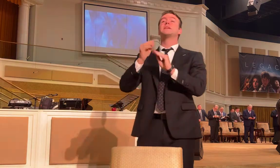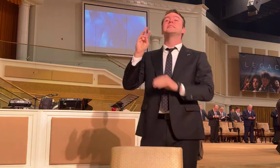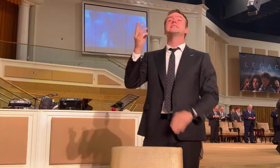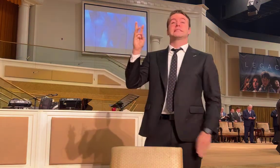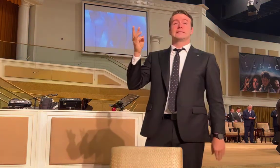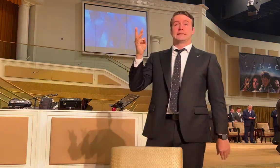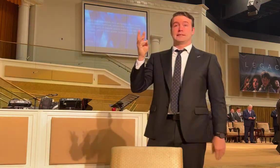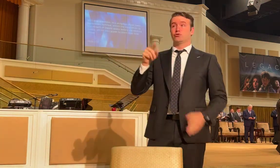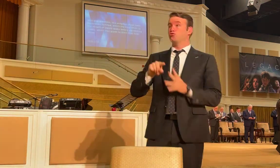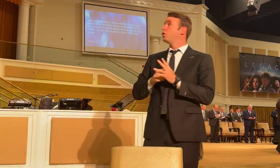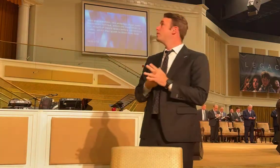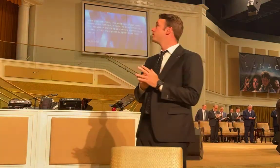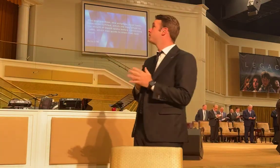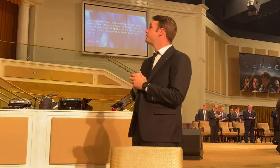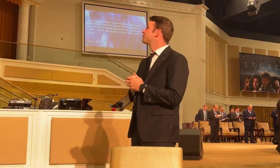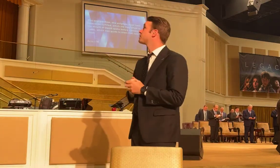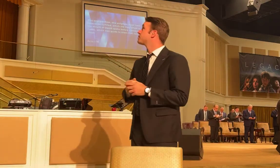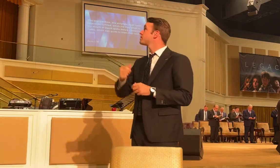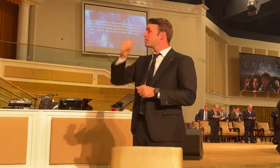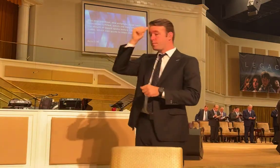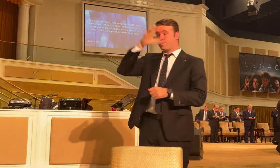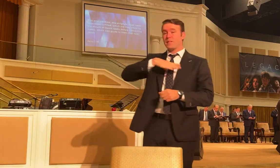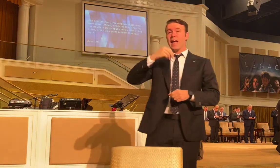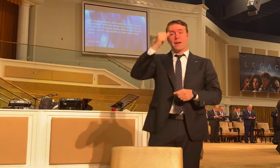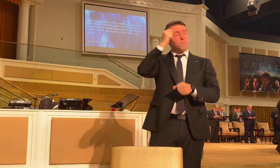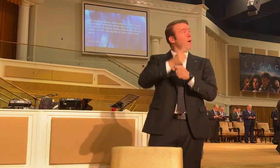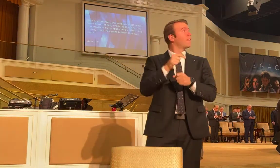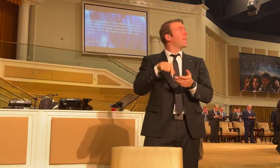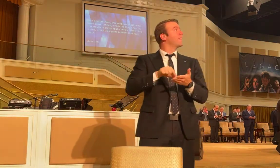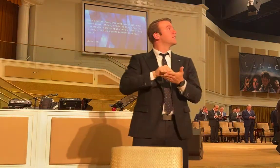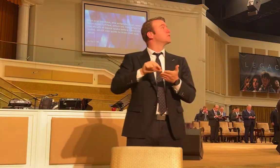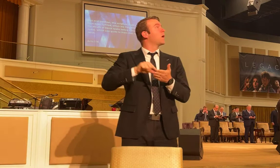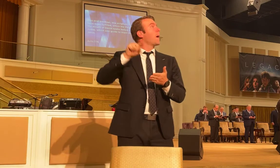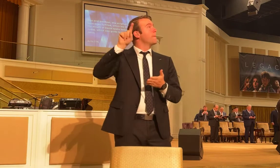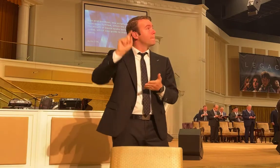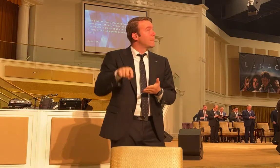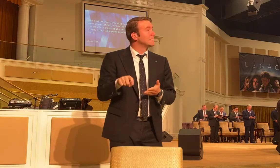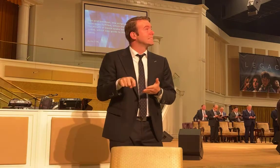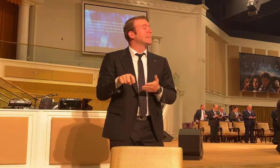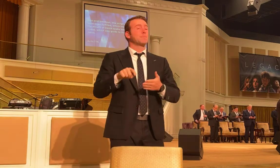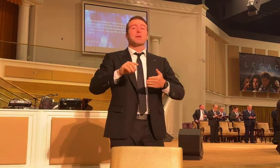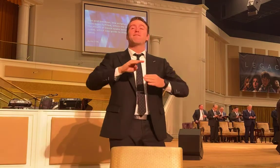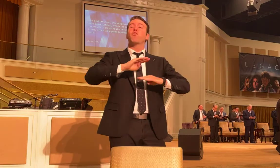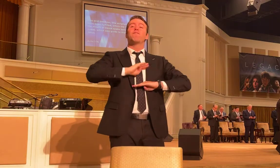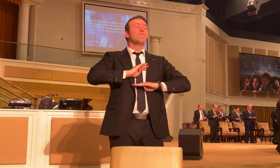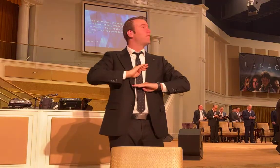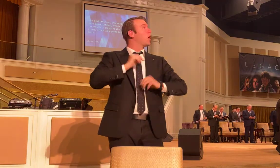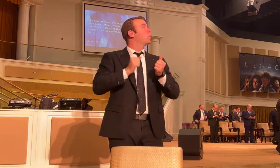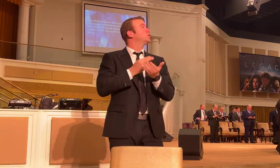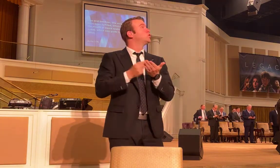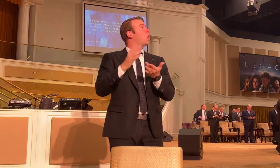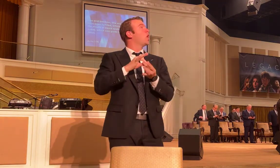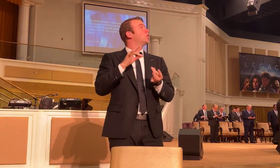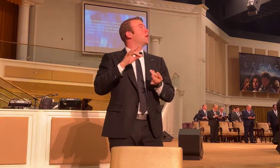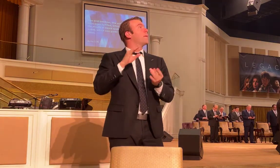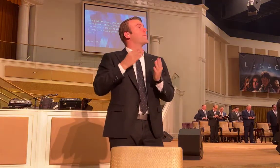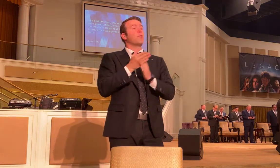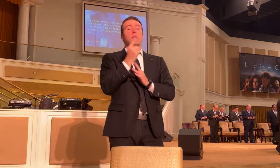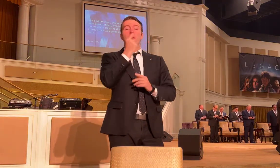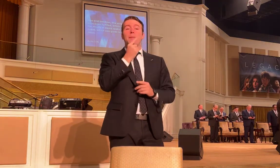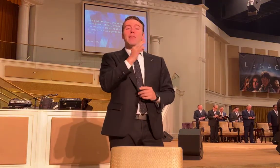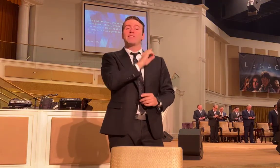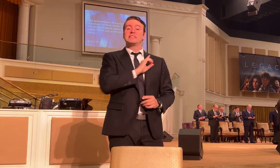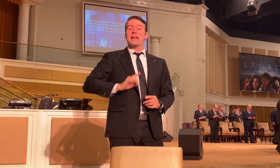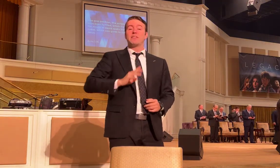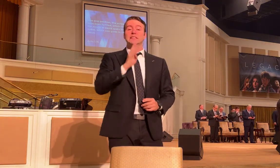16. And men and brethren, the scripture must needs have been fulfilled, which the Holy Ghost by the mouth of David